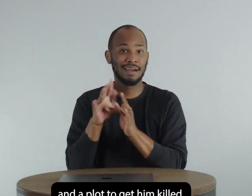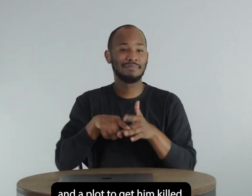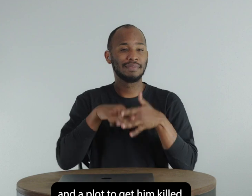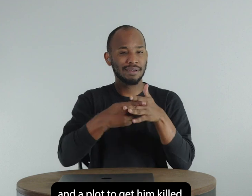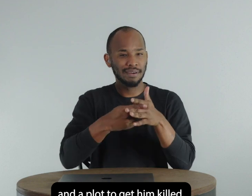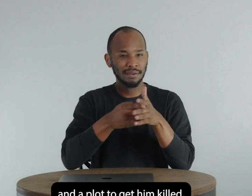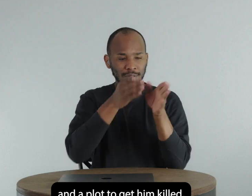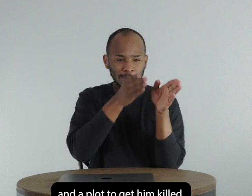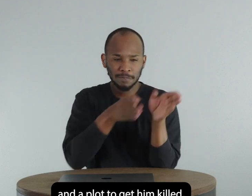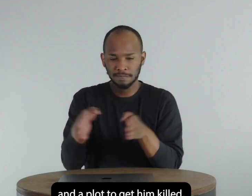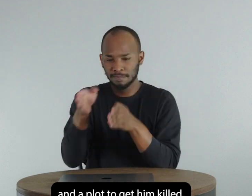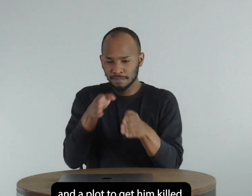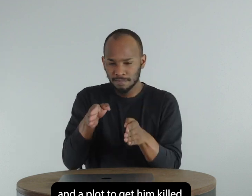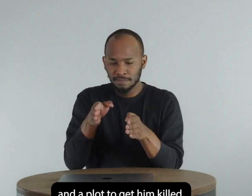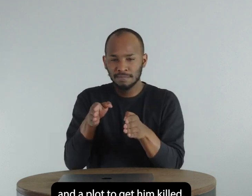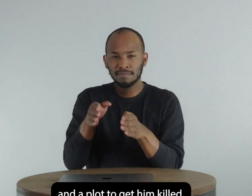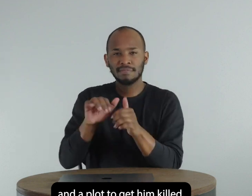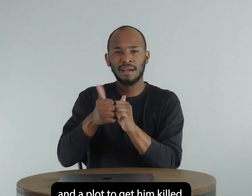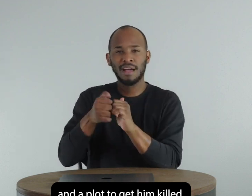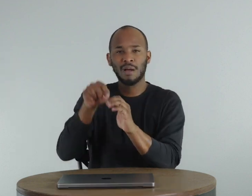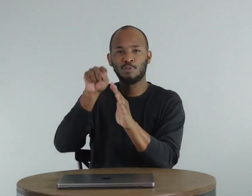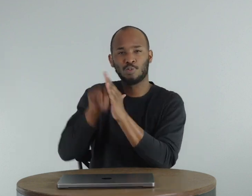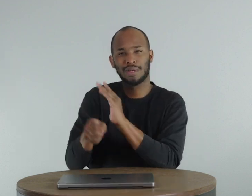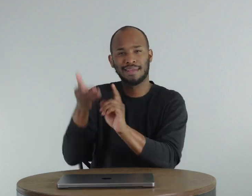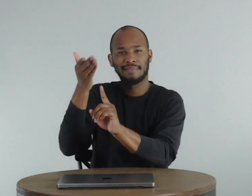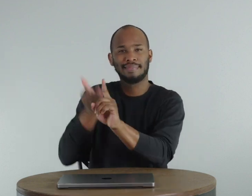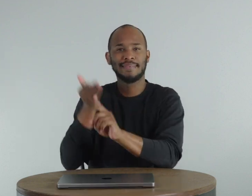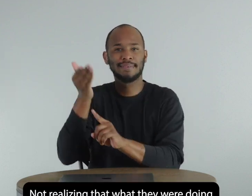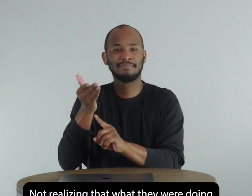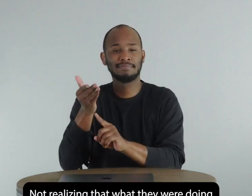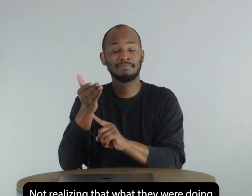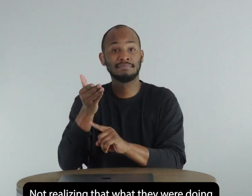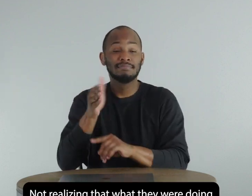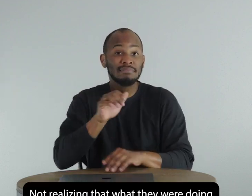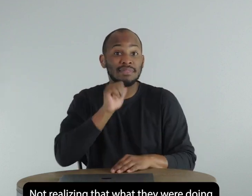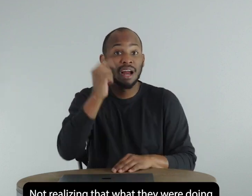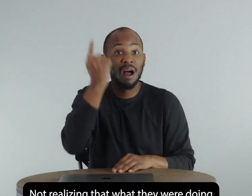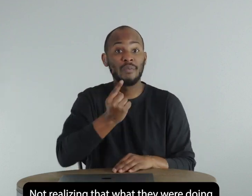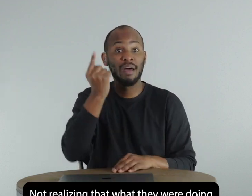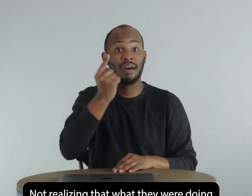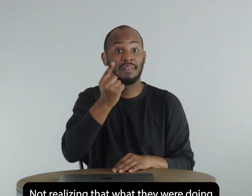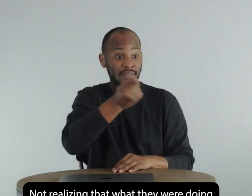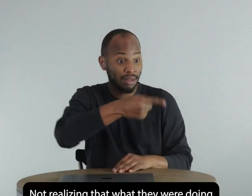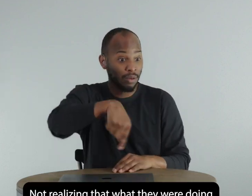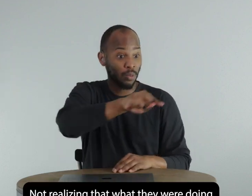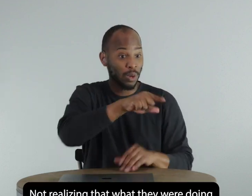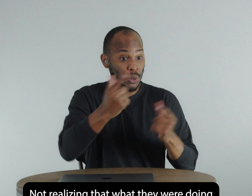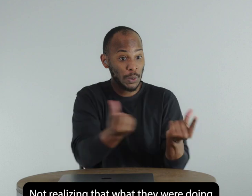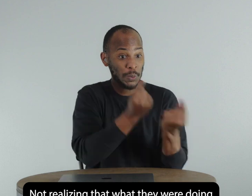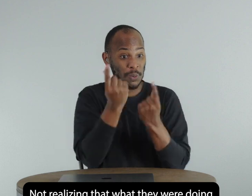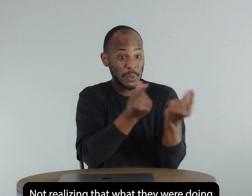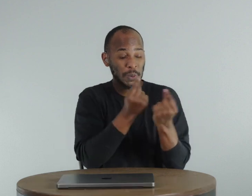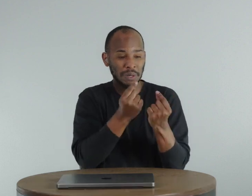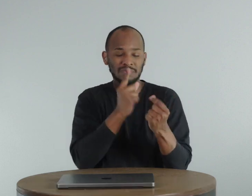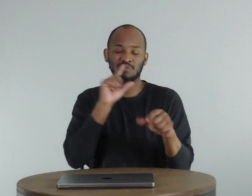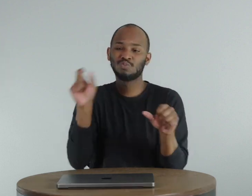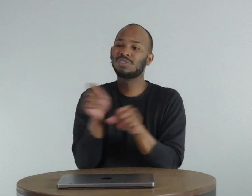plot to get him killed. Not realizing that what they were doing